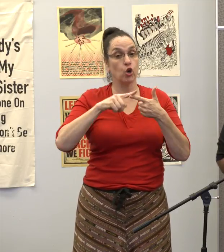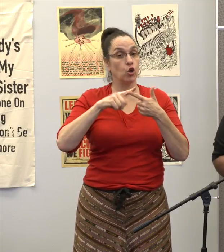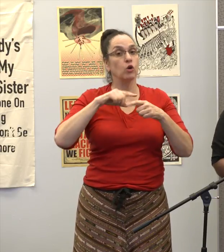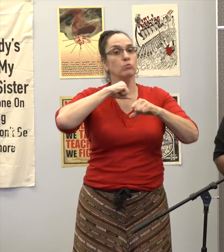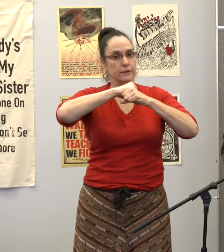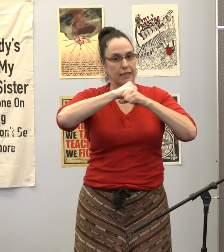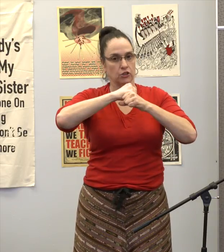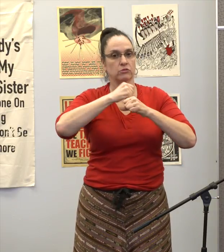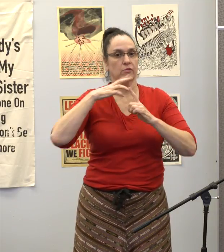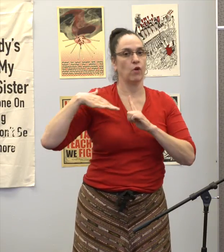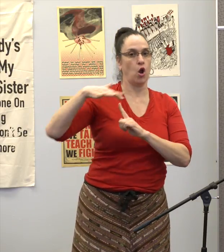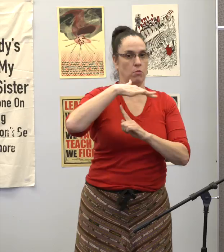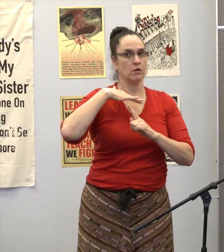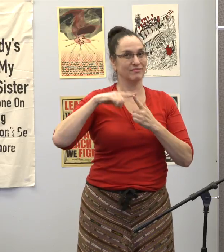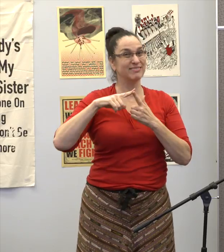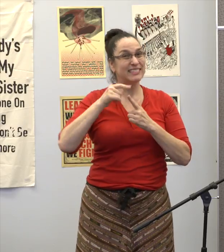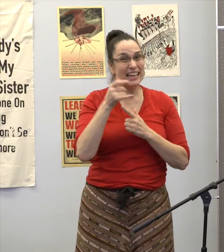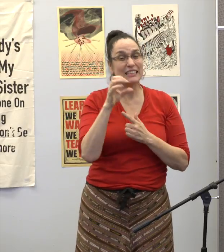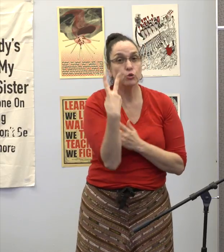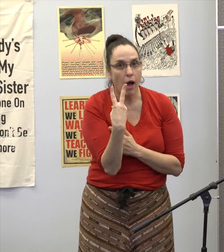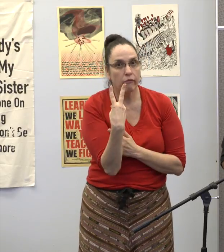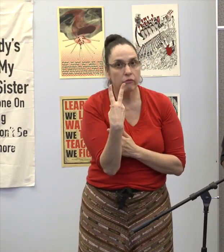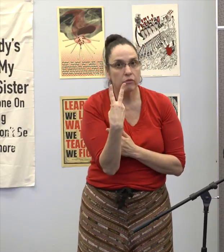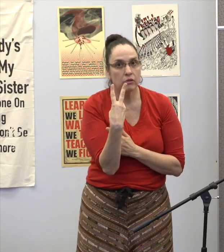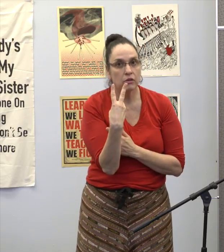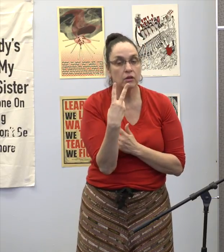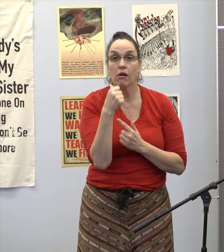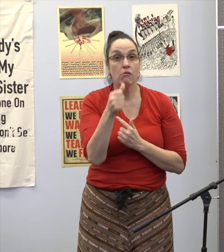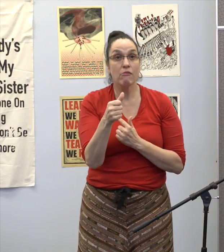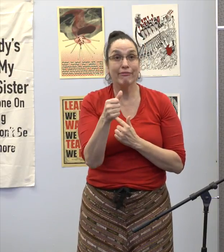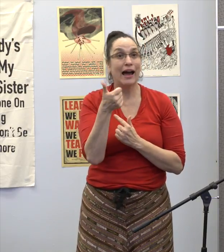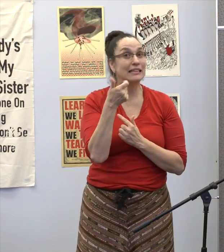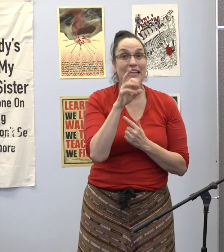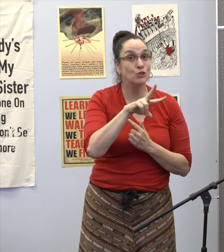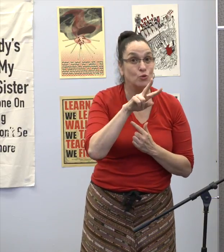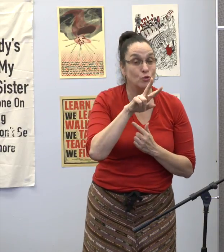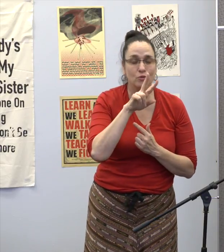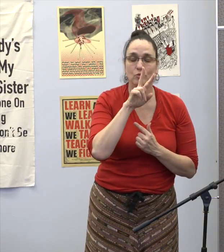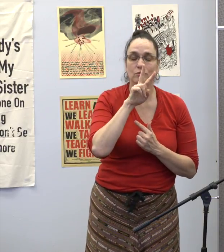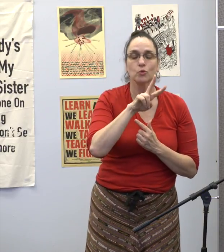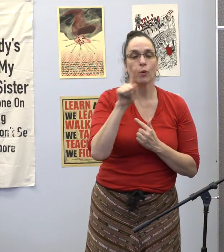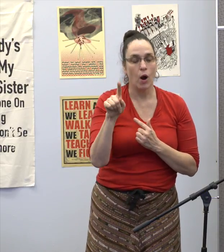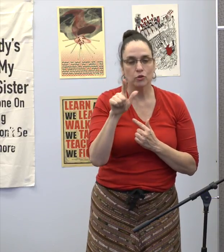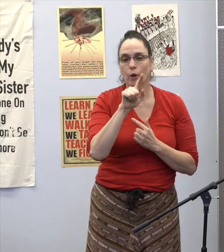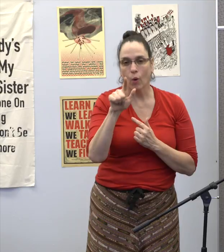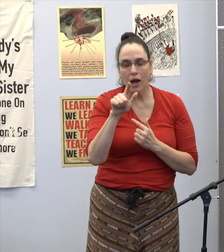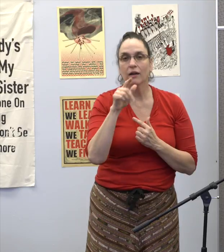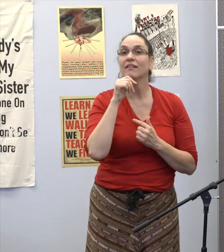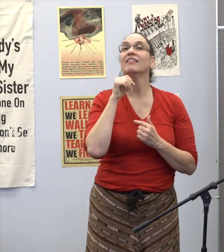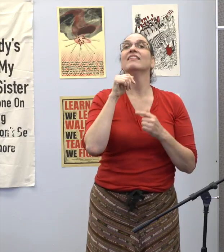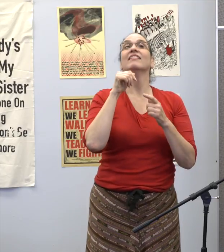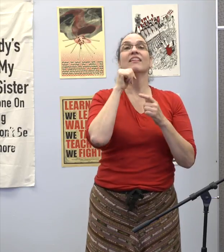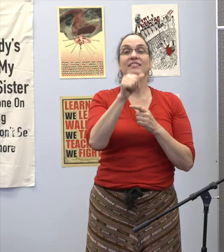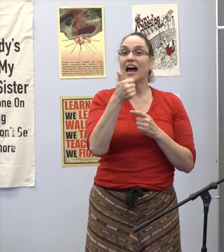of the environment. This is 1912, not 1921. But 1912,